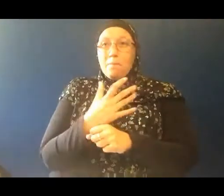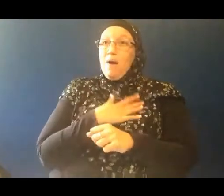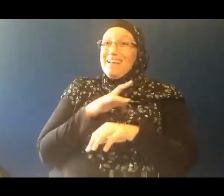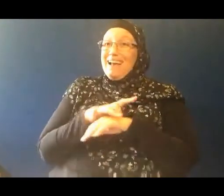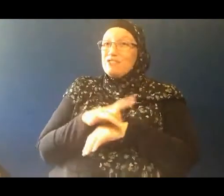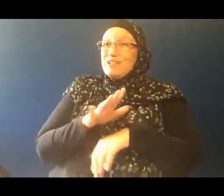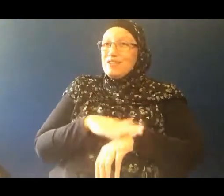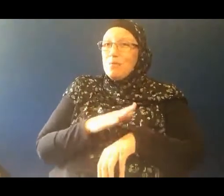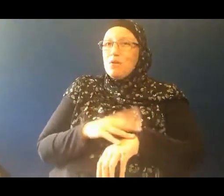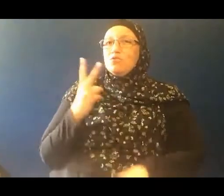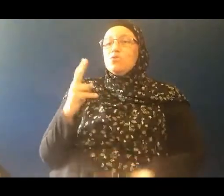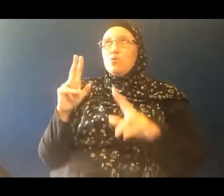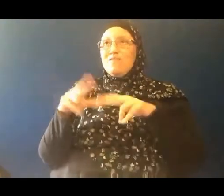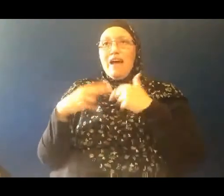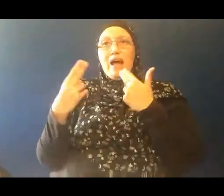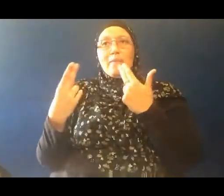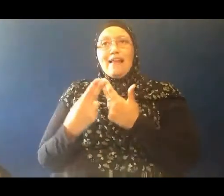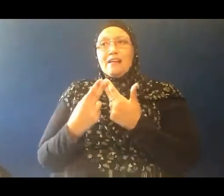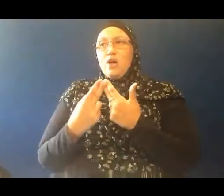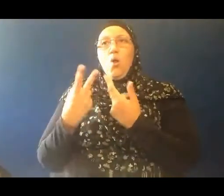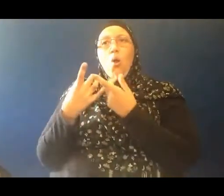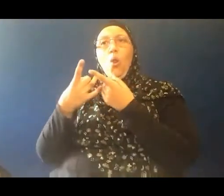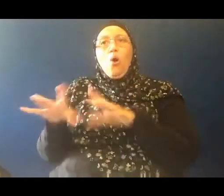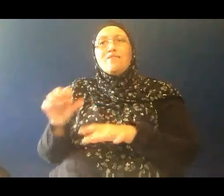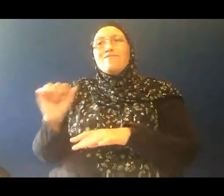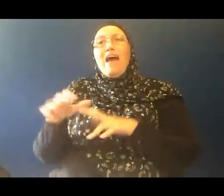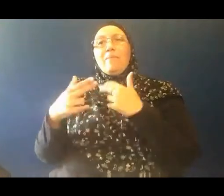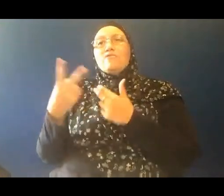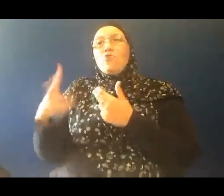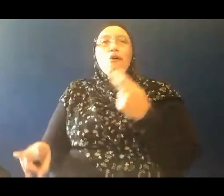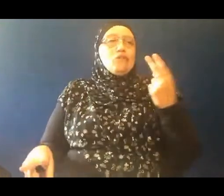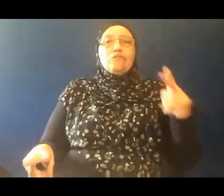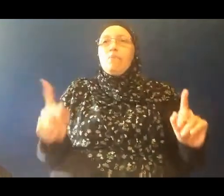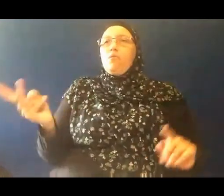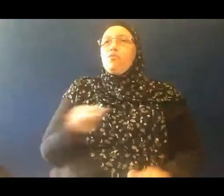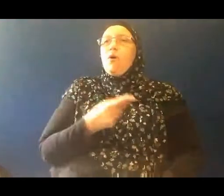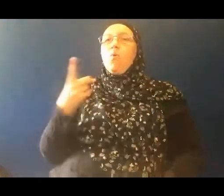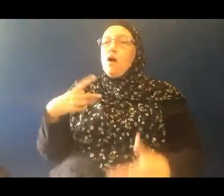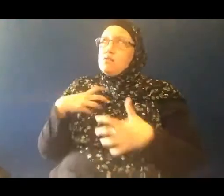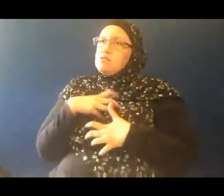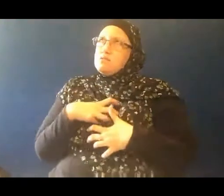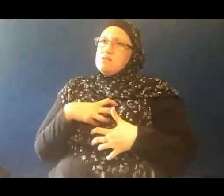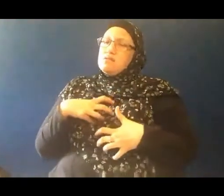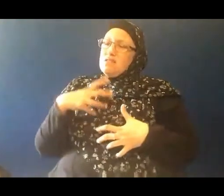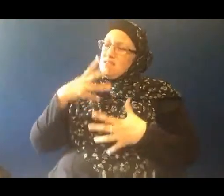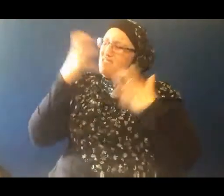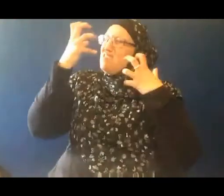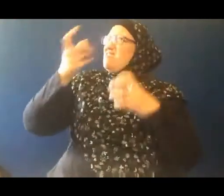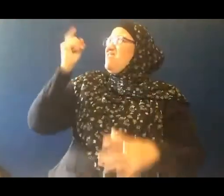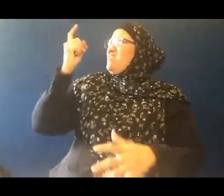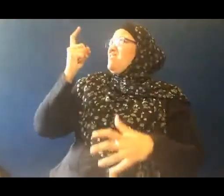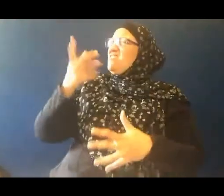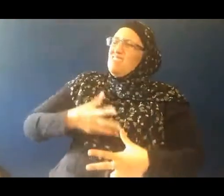One, like a mountain, strong. Another one, frustrated, upset with God, upset with